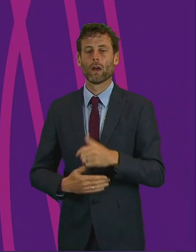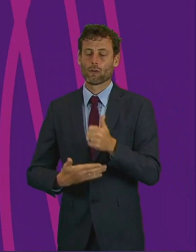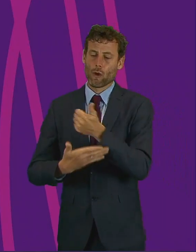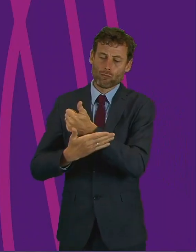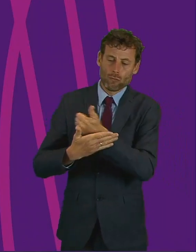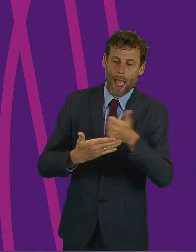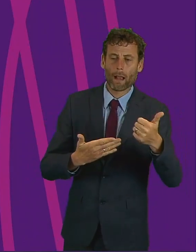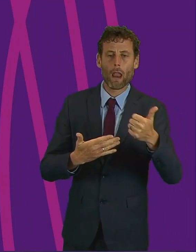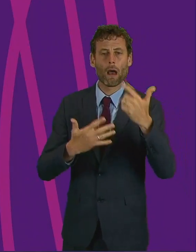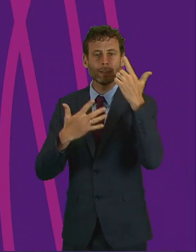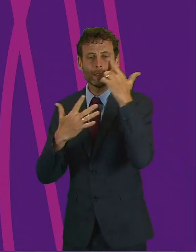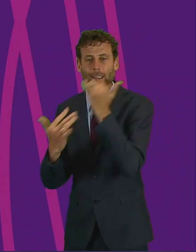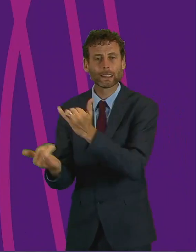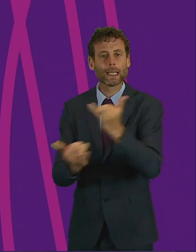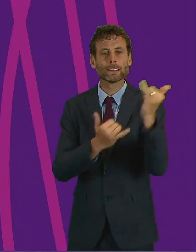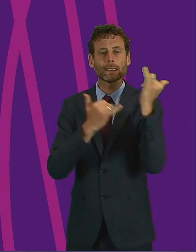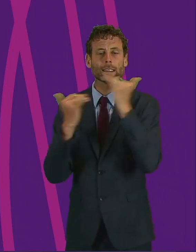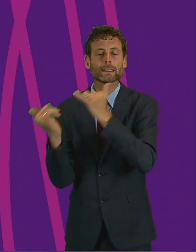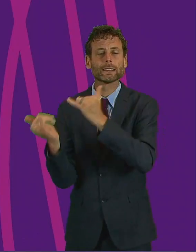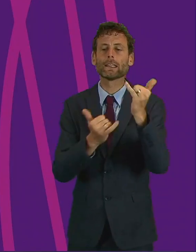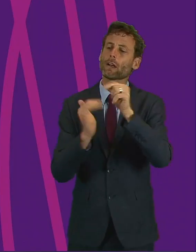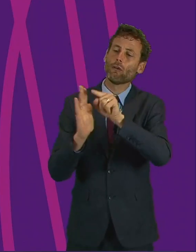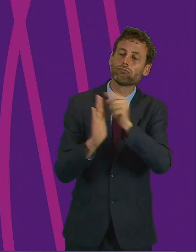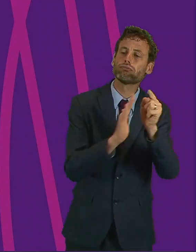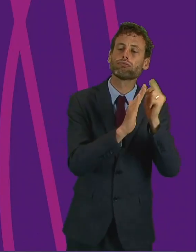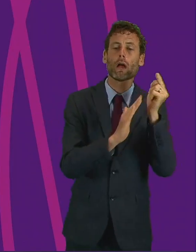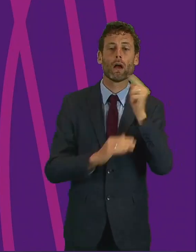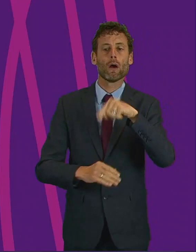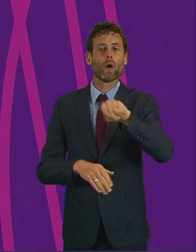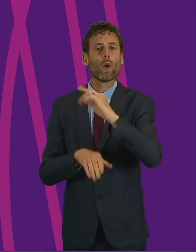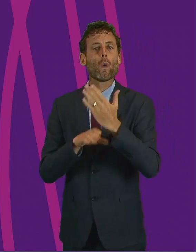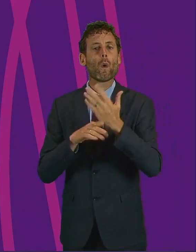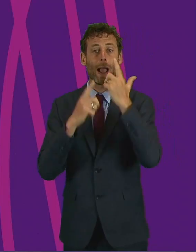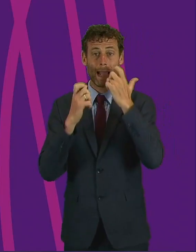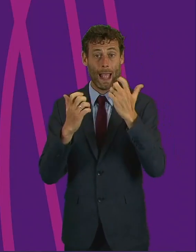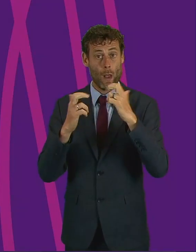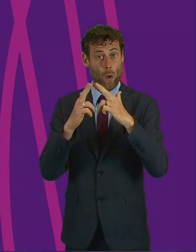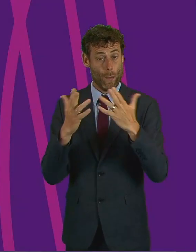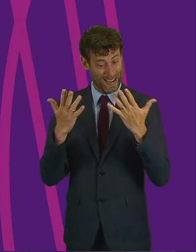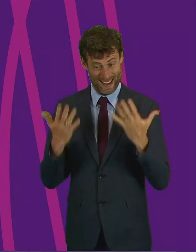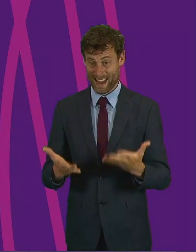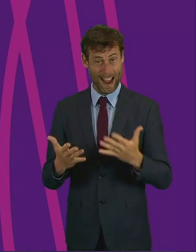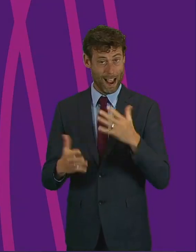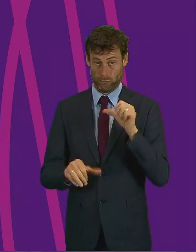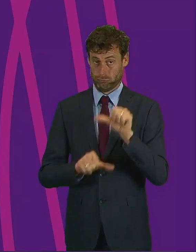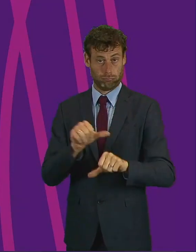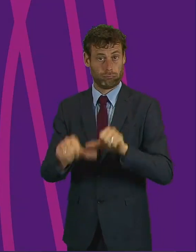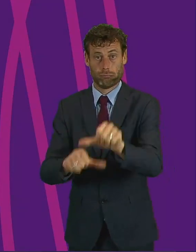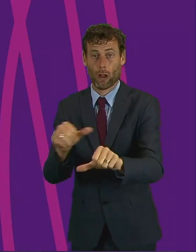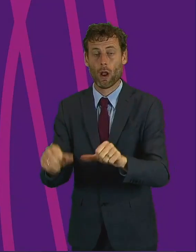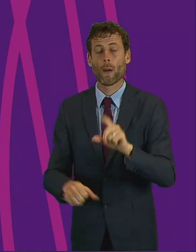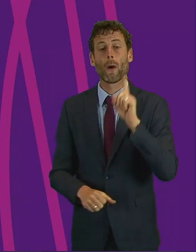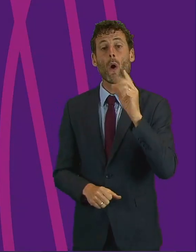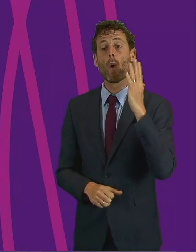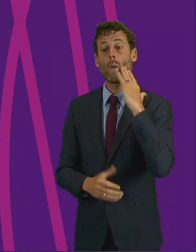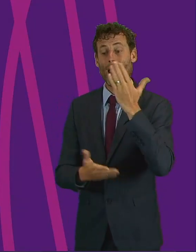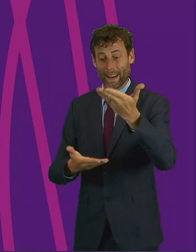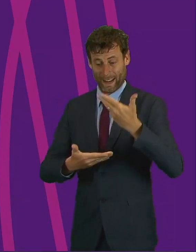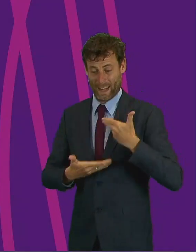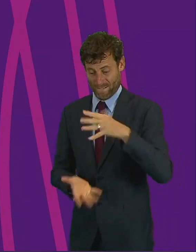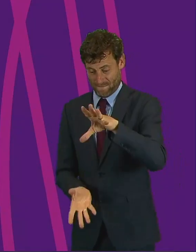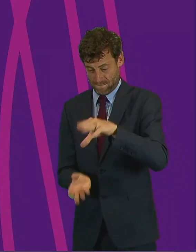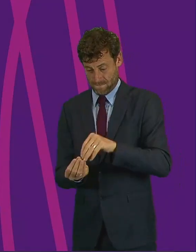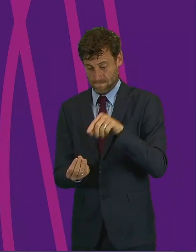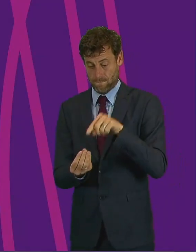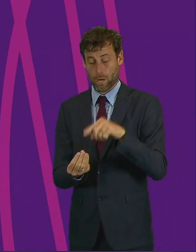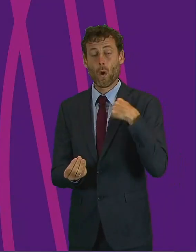staff testing is underway, and when we have the robust and reliable figures to report from that, we will report that regularly. That's the approach we have been